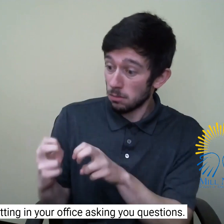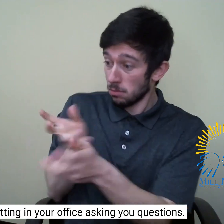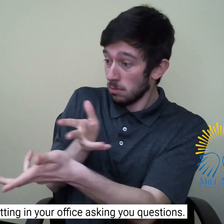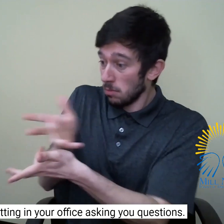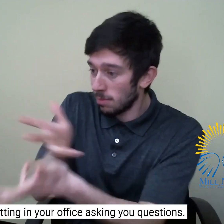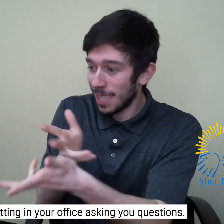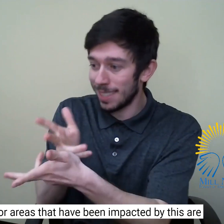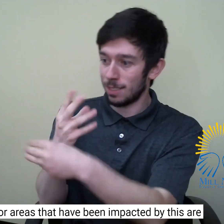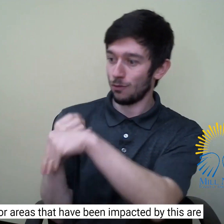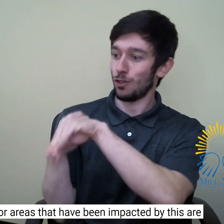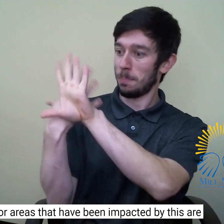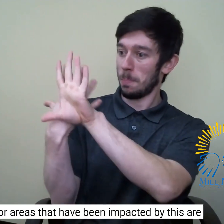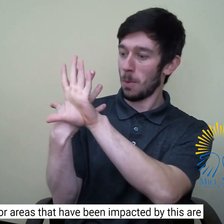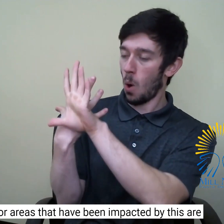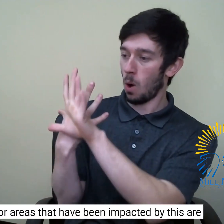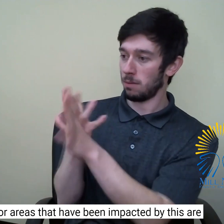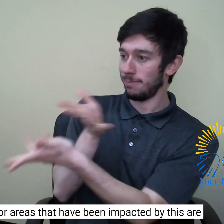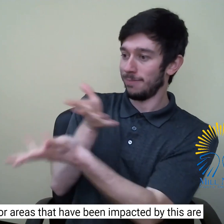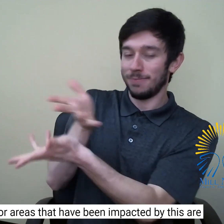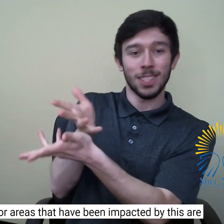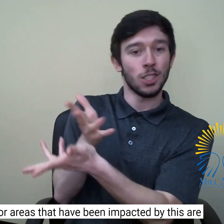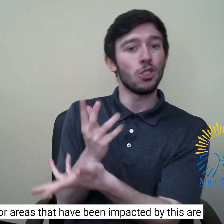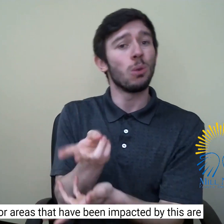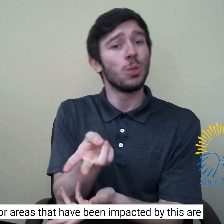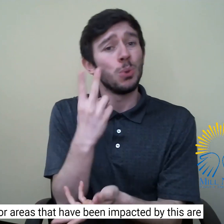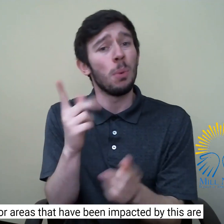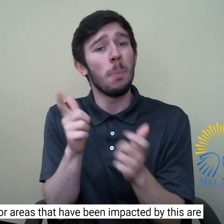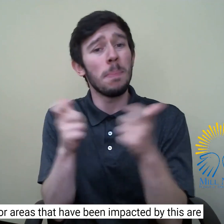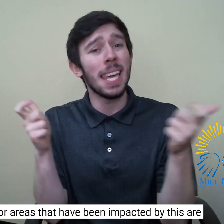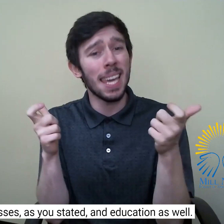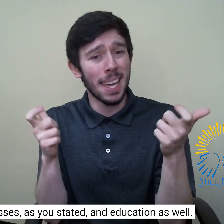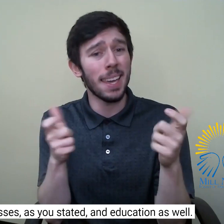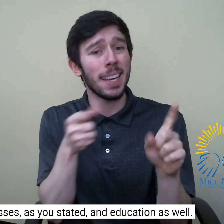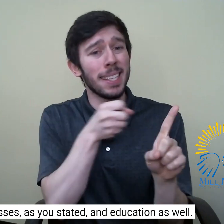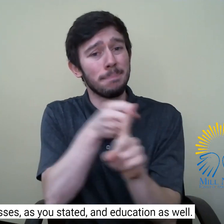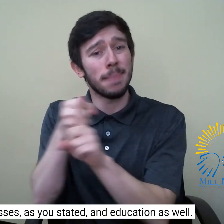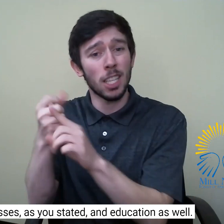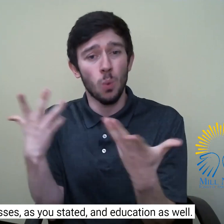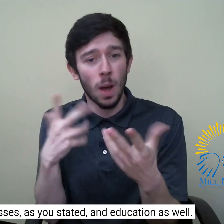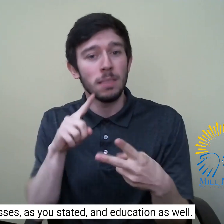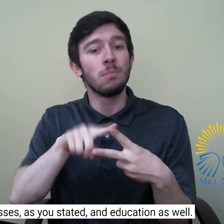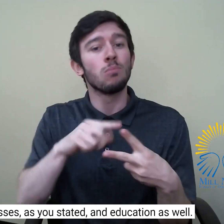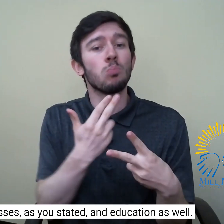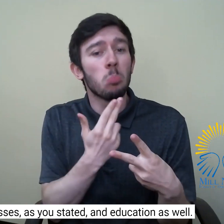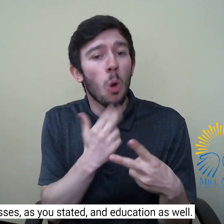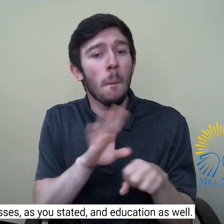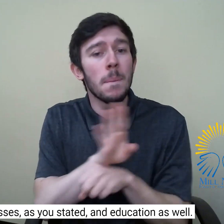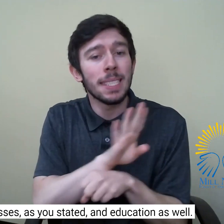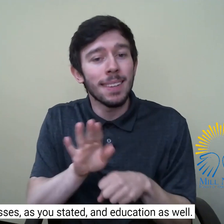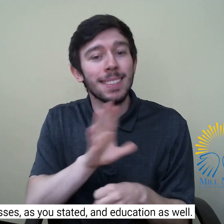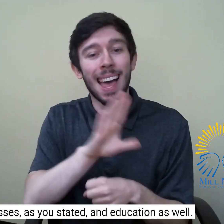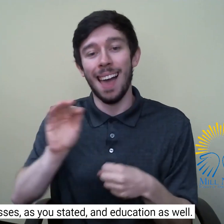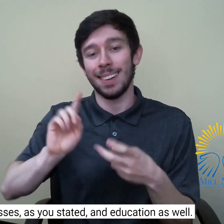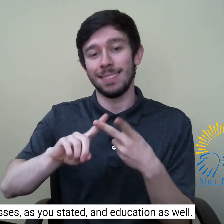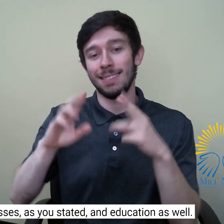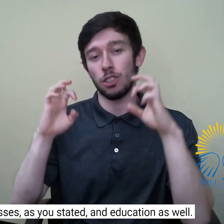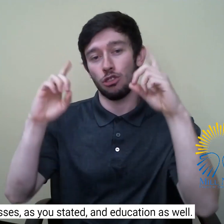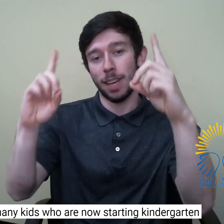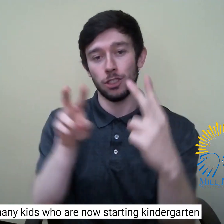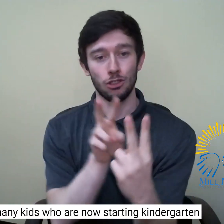questions. Really, 2 major areas that have been impacted by this are small businesses, as you stated, and education as well. There are so